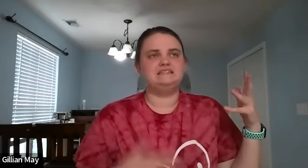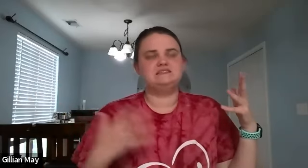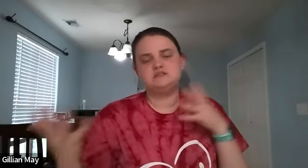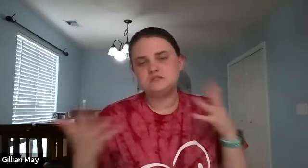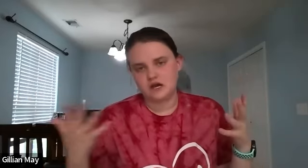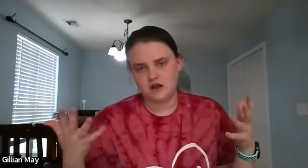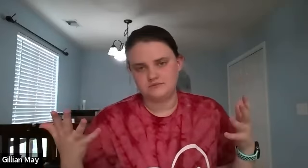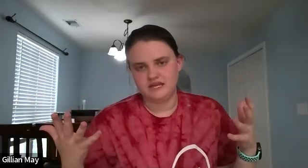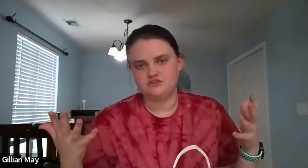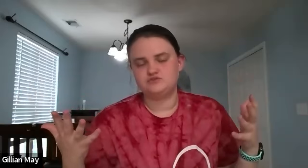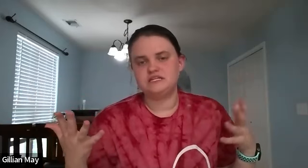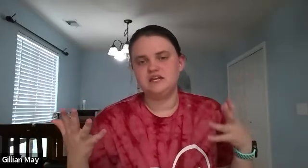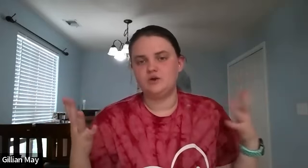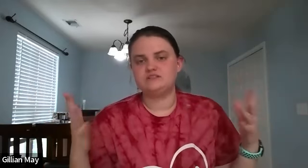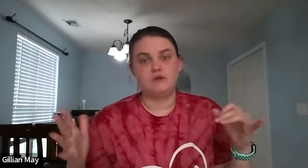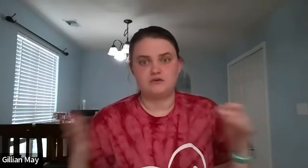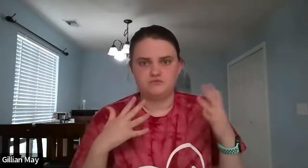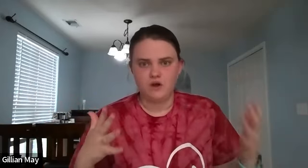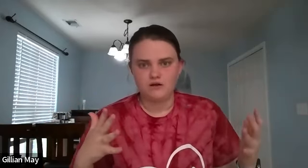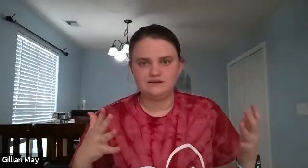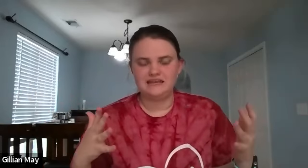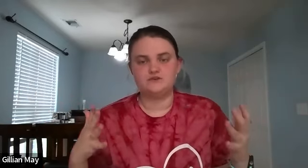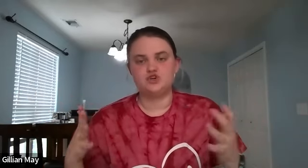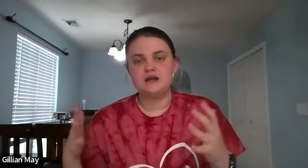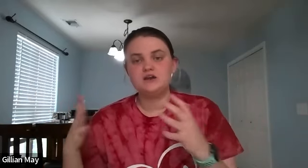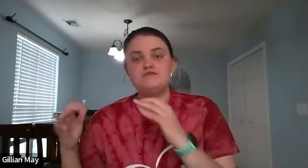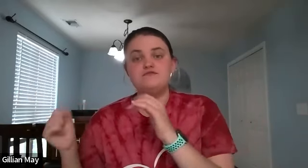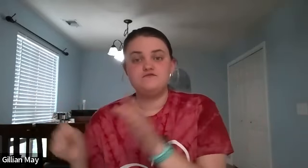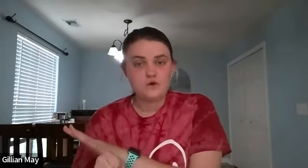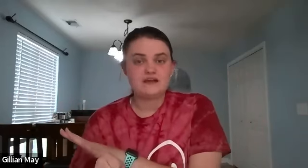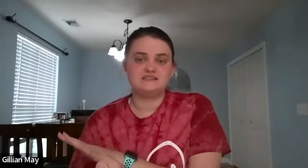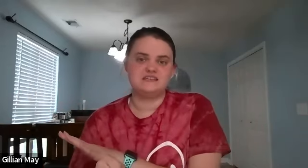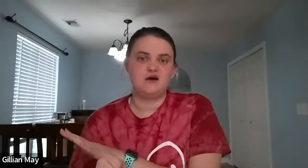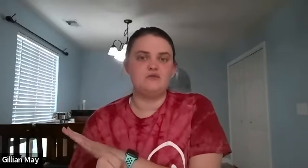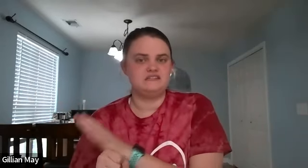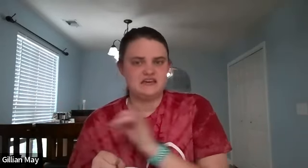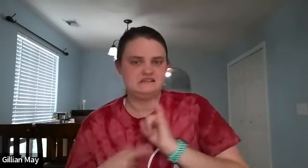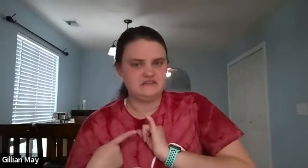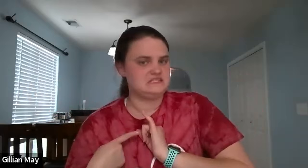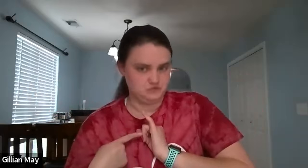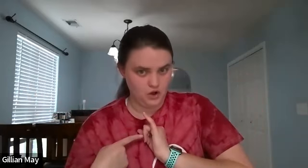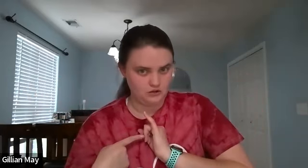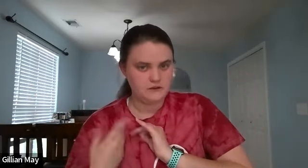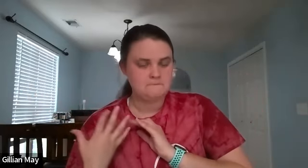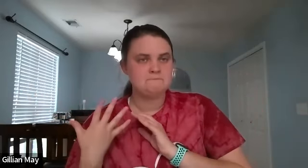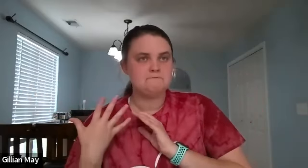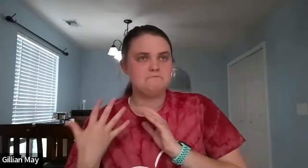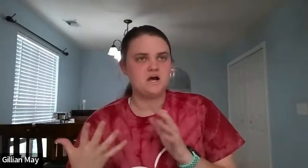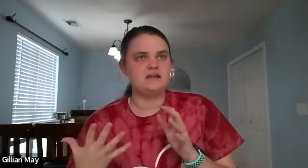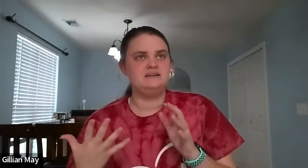it's almost kind of complicated. There's really not always a right or wrong. If you're trying to go full ASL, then technically this is wrong. But